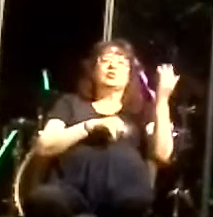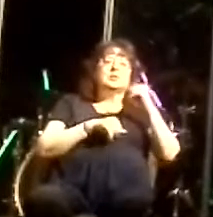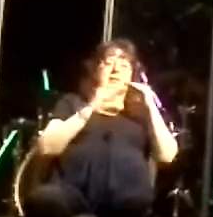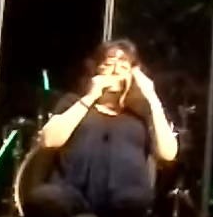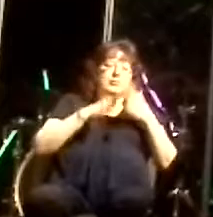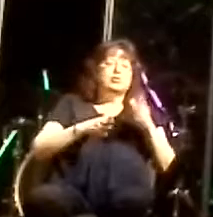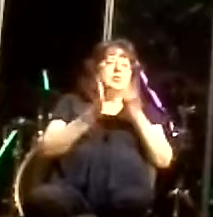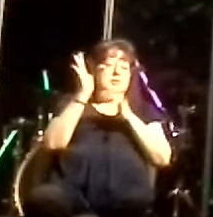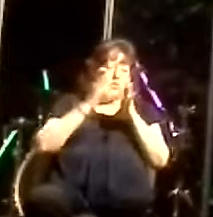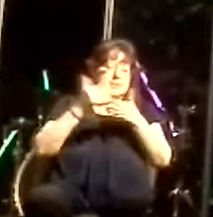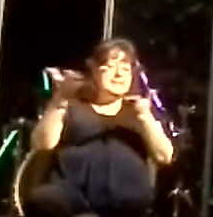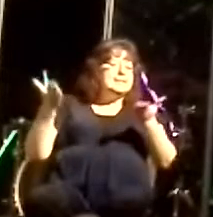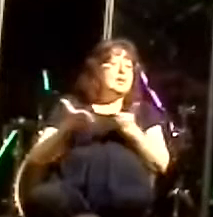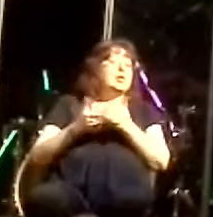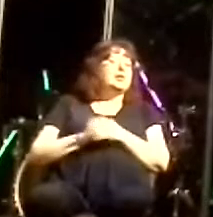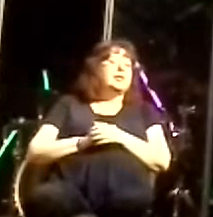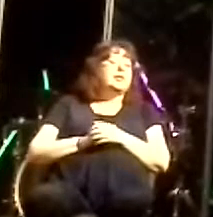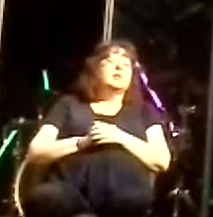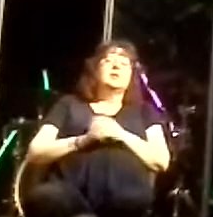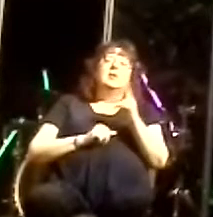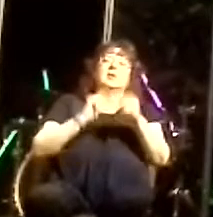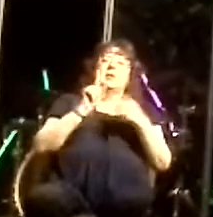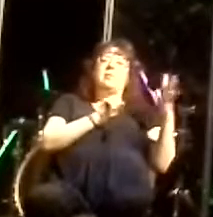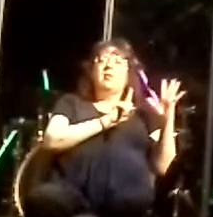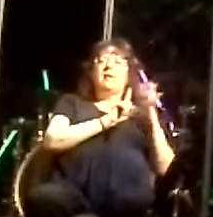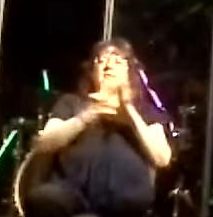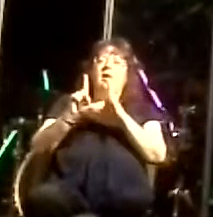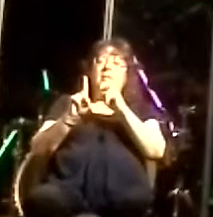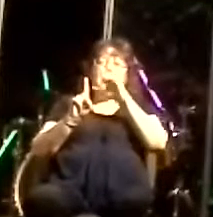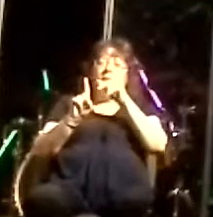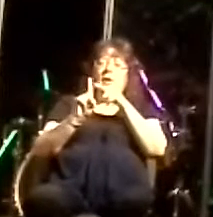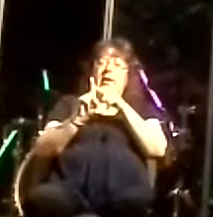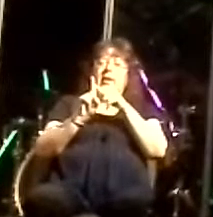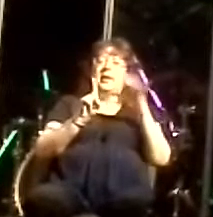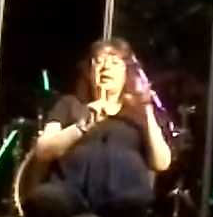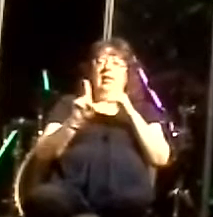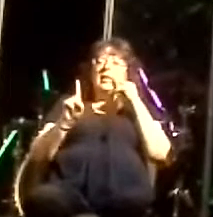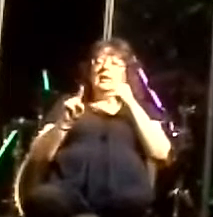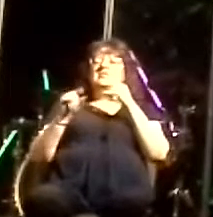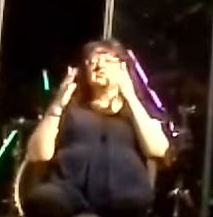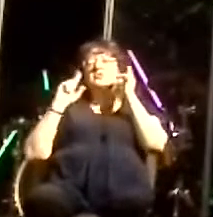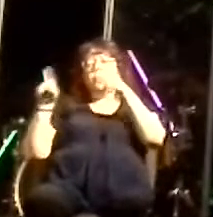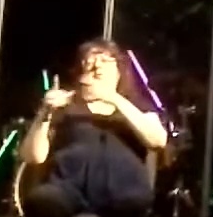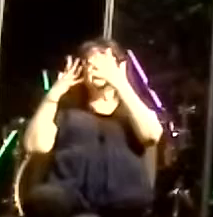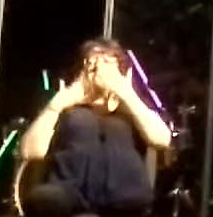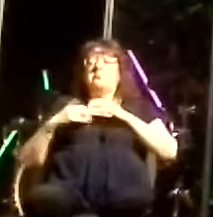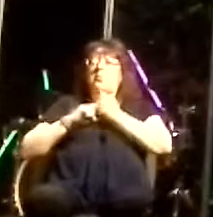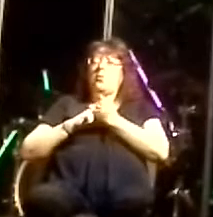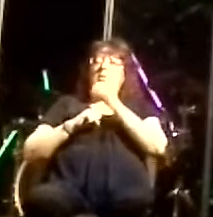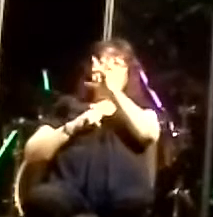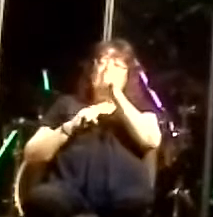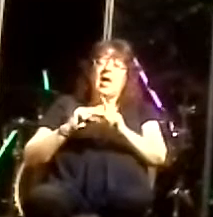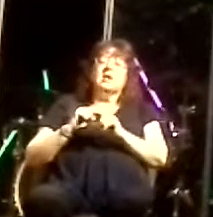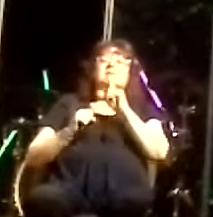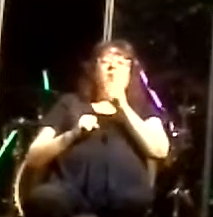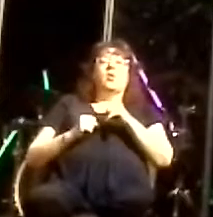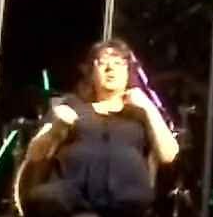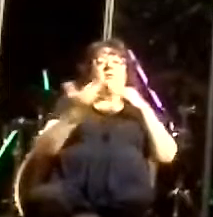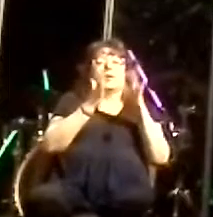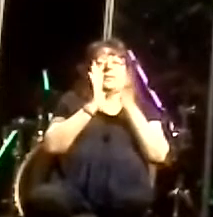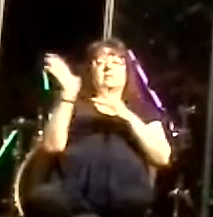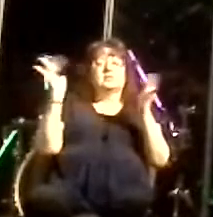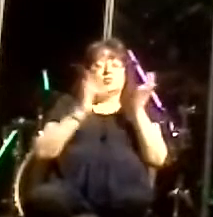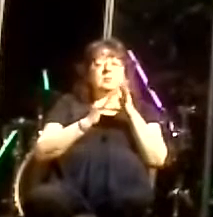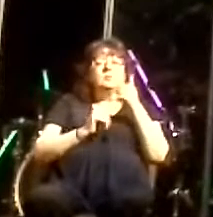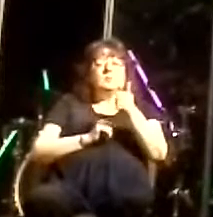teacher, Jesus, is here." And the people follow Mary out. They think that she's going to the tomb to mourn for her brother Lazarus. She's actually going to confront